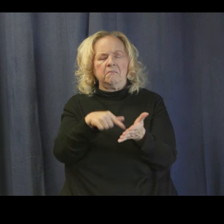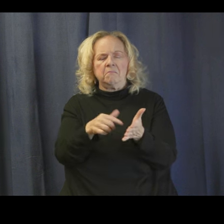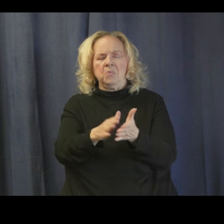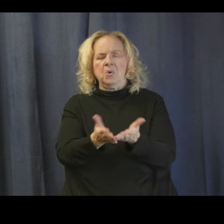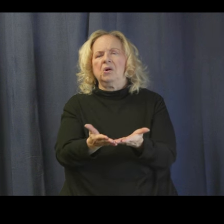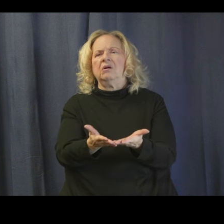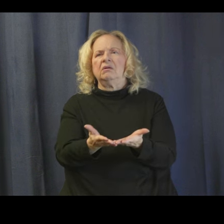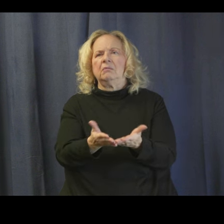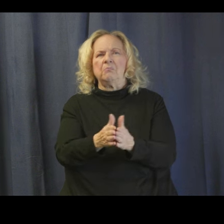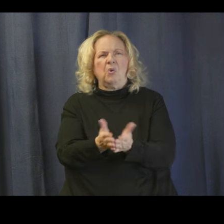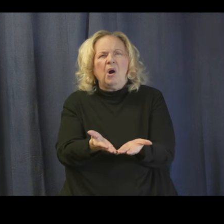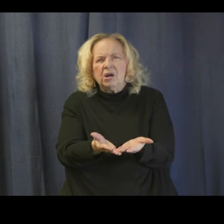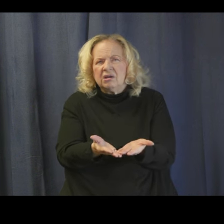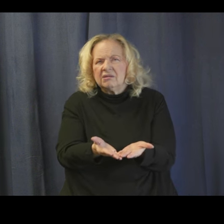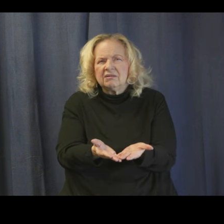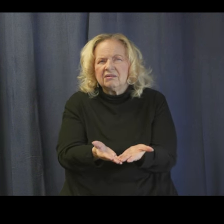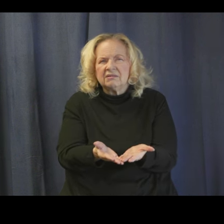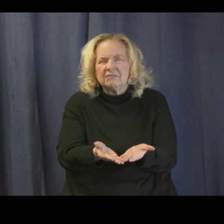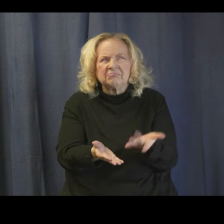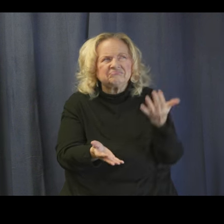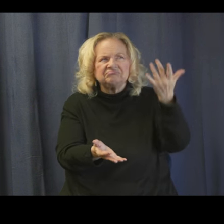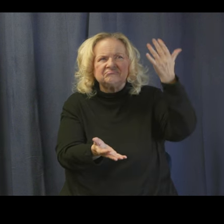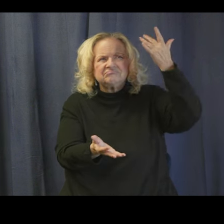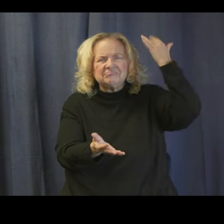what does that mean, the book?